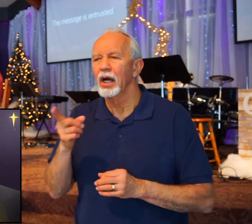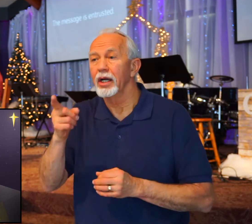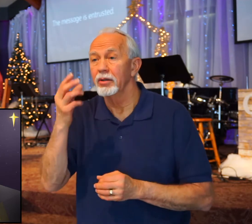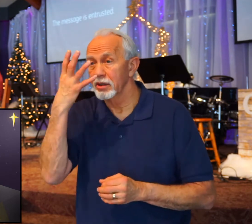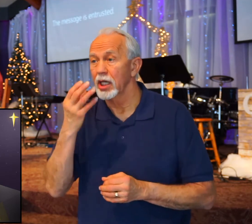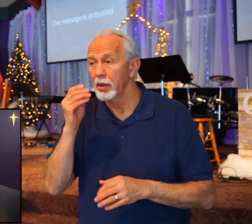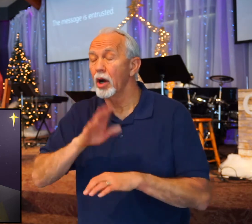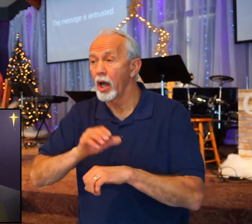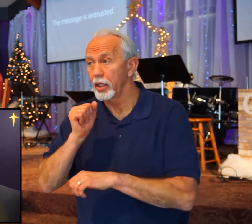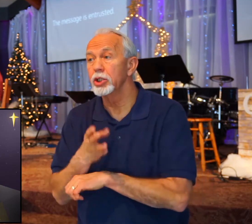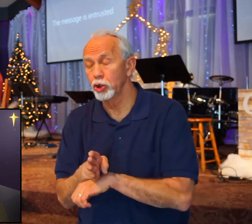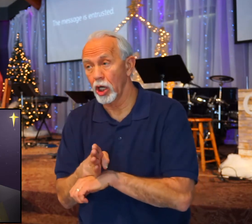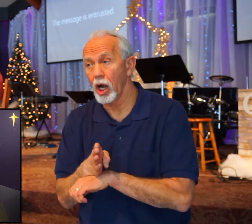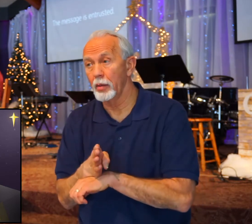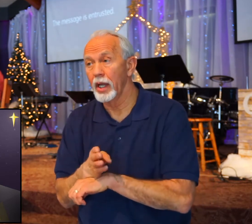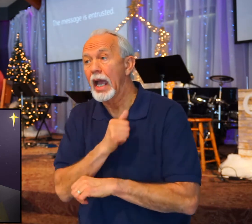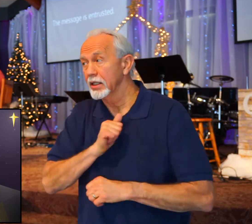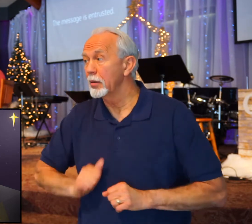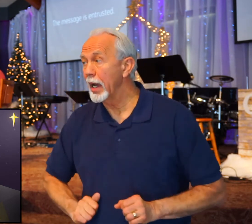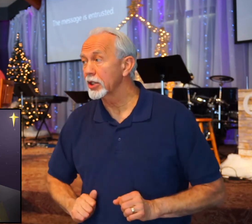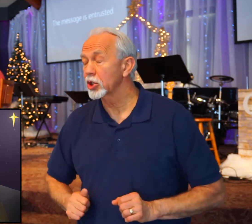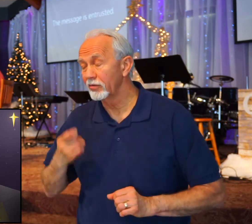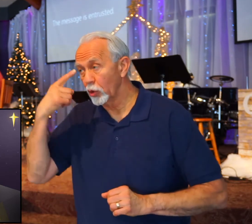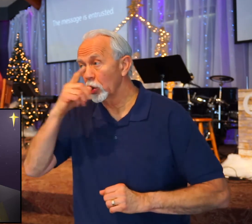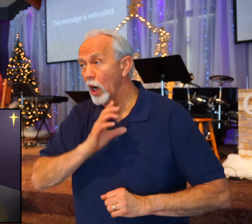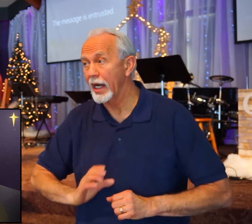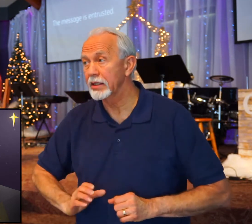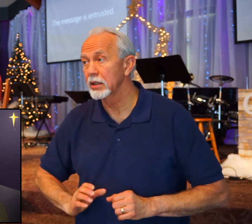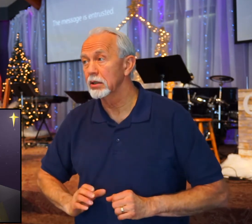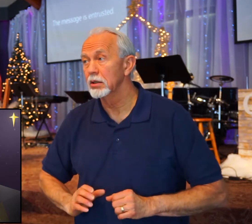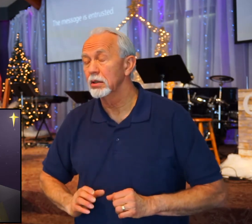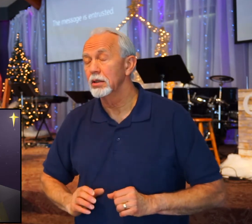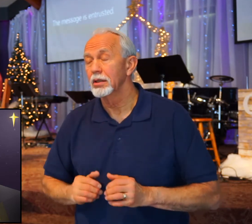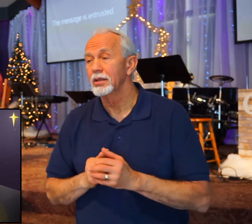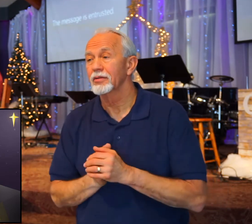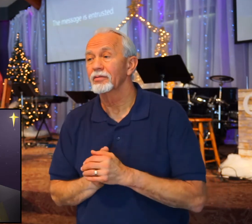sleeping on the job as an ambassador for Christ?